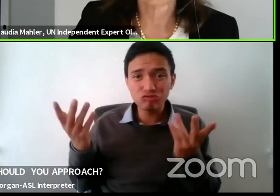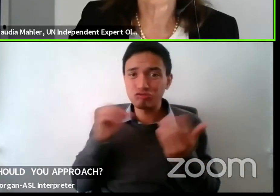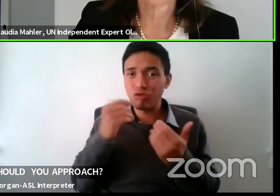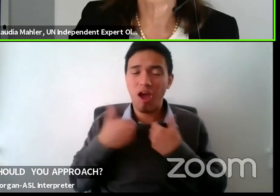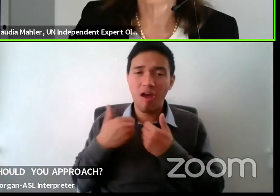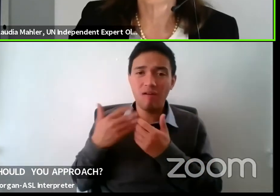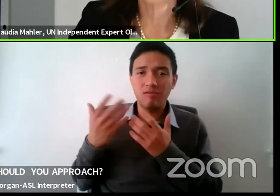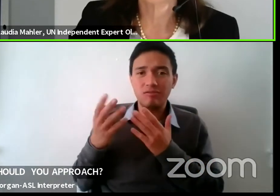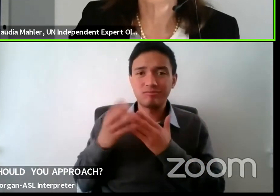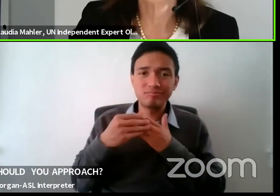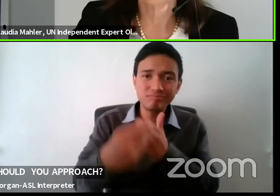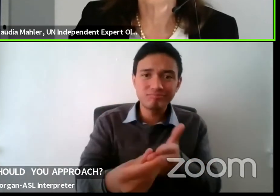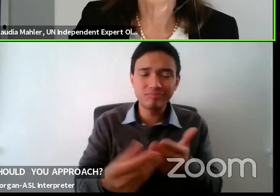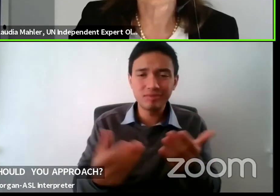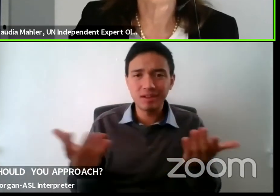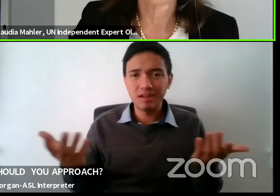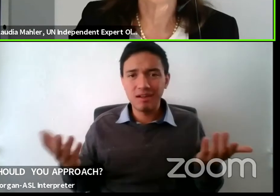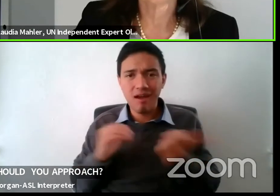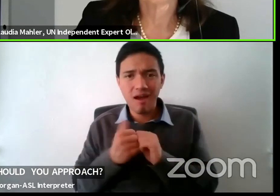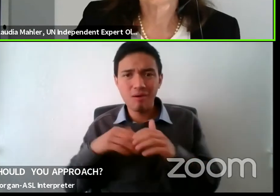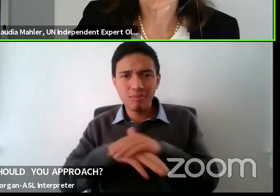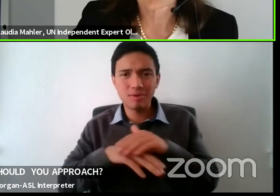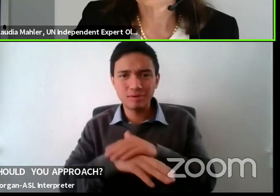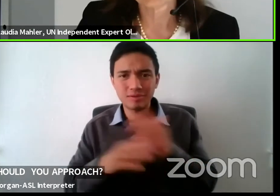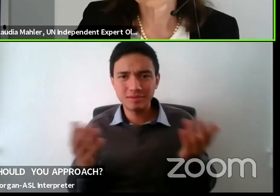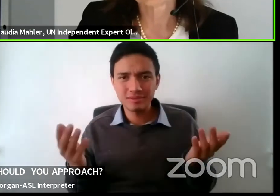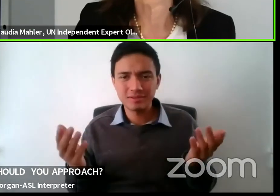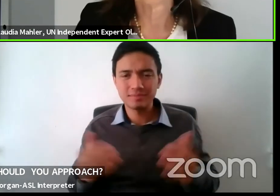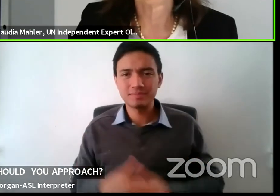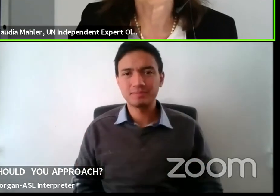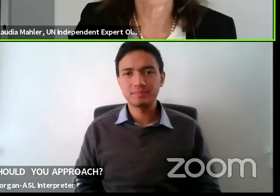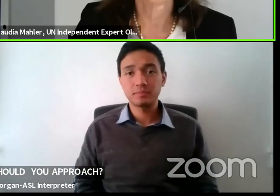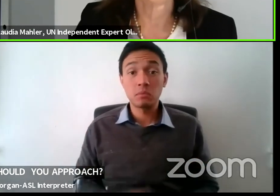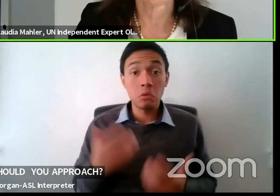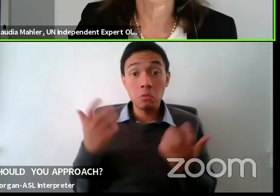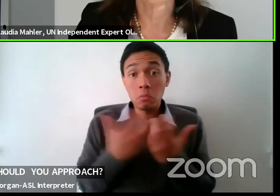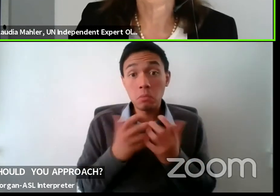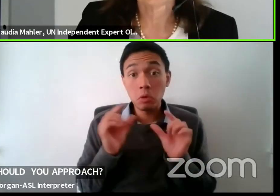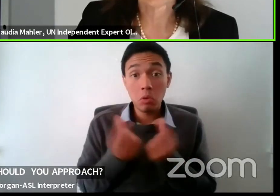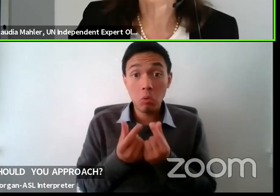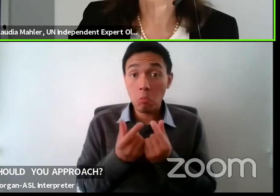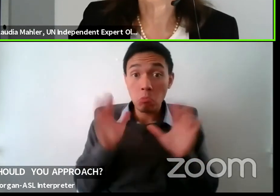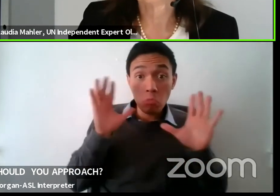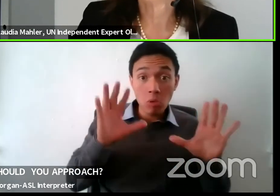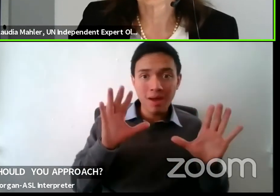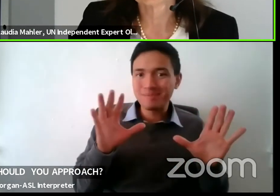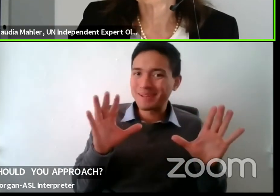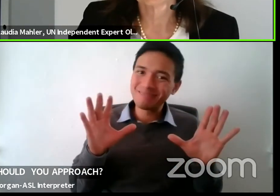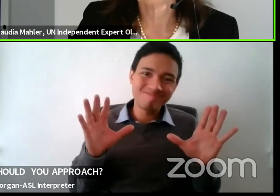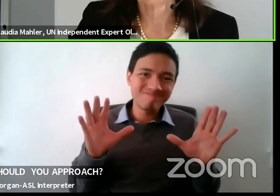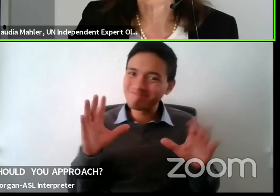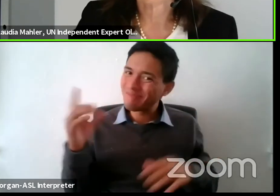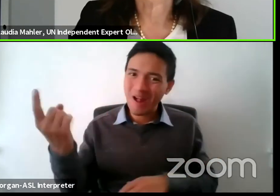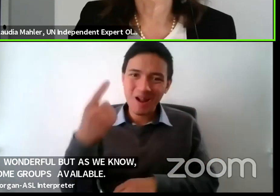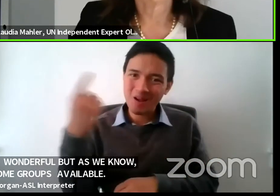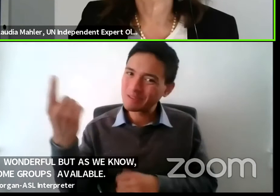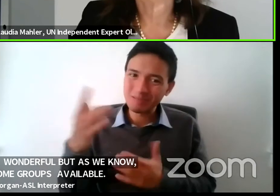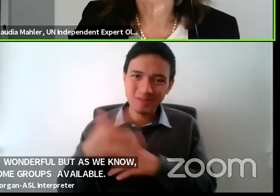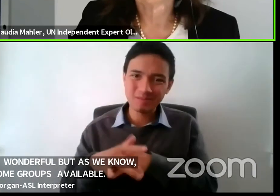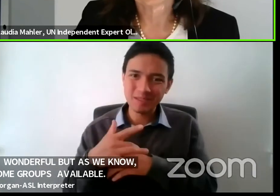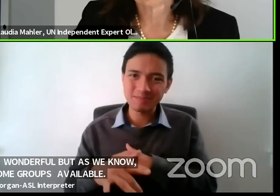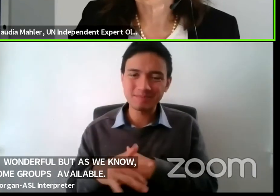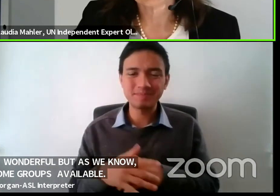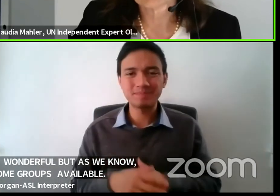would be wonderful. But as we all know, there are not always some groups available. And you also asked me